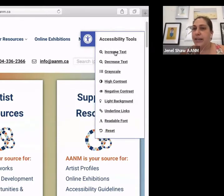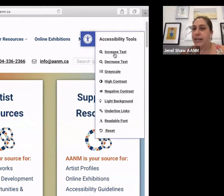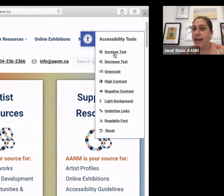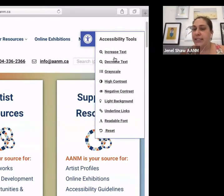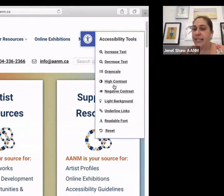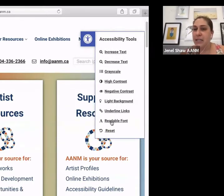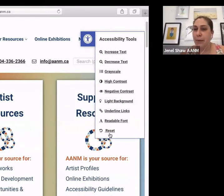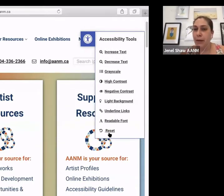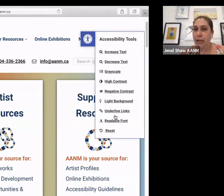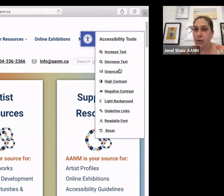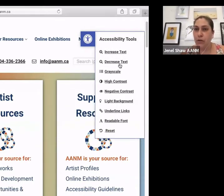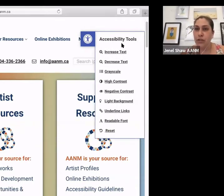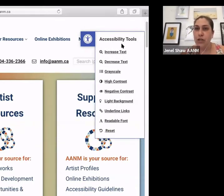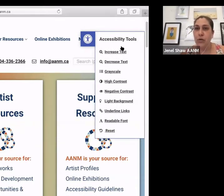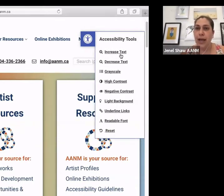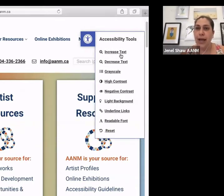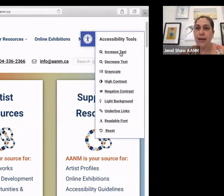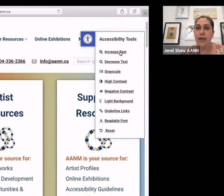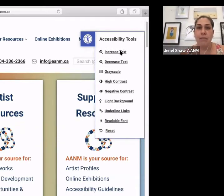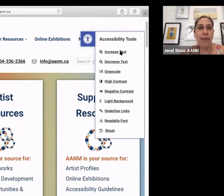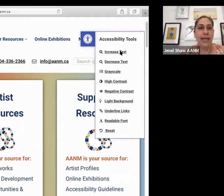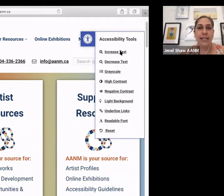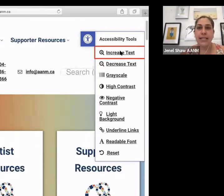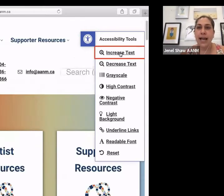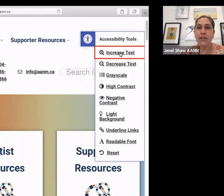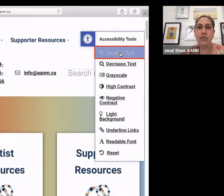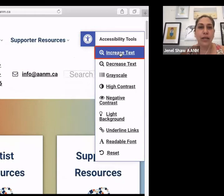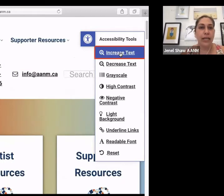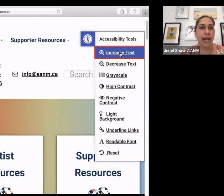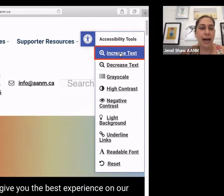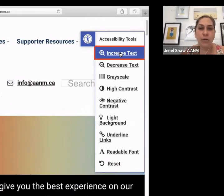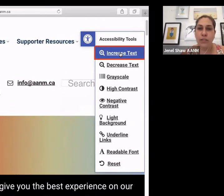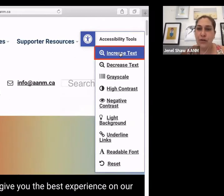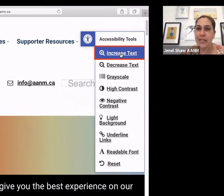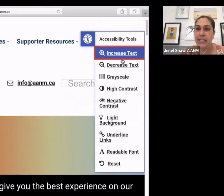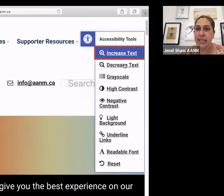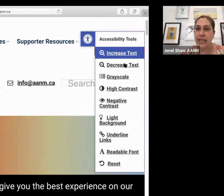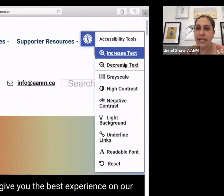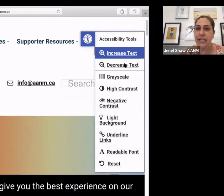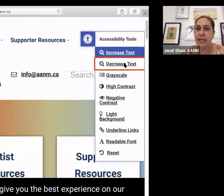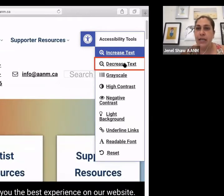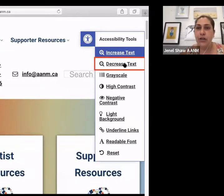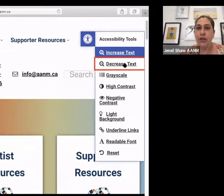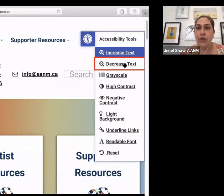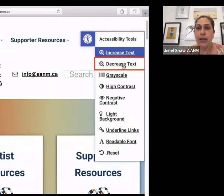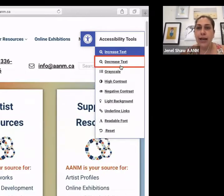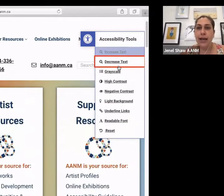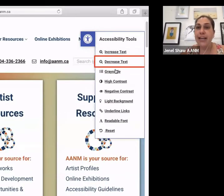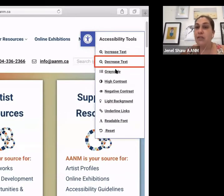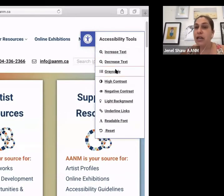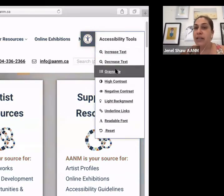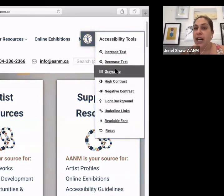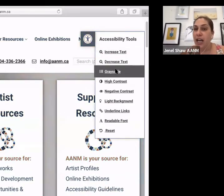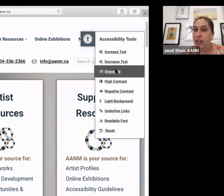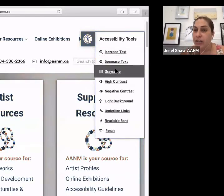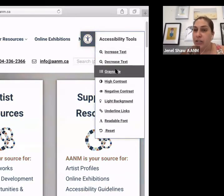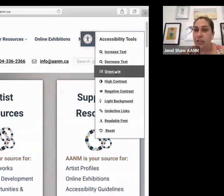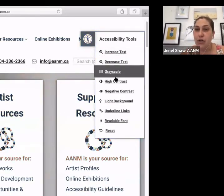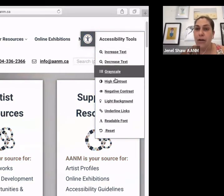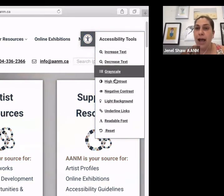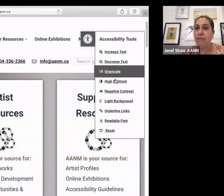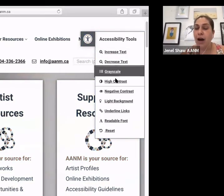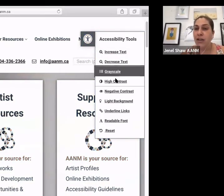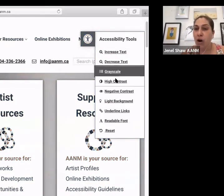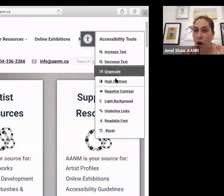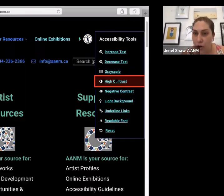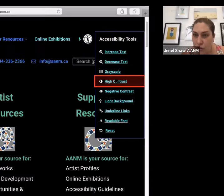has all the accessibility tools. You can make the text really loud so you can see it. You can get rid of the colors.